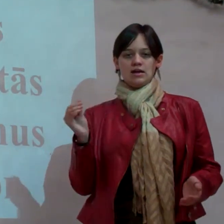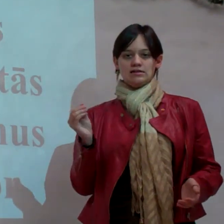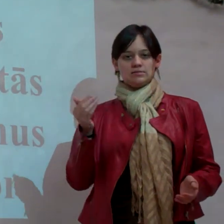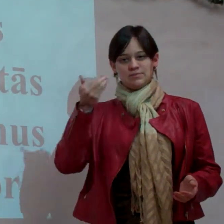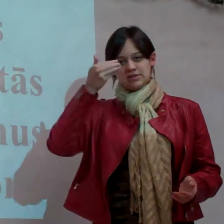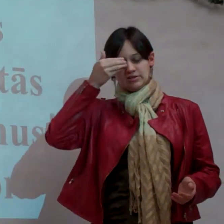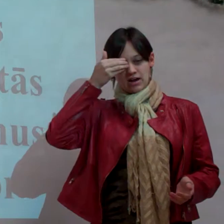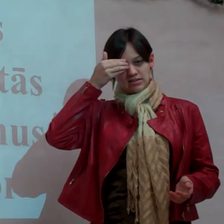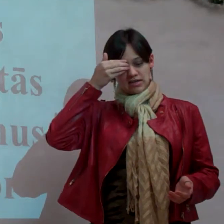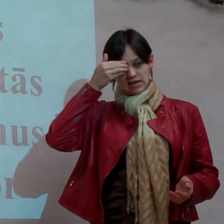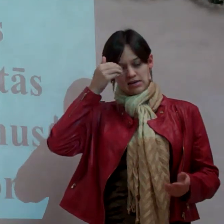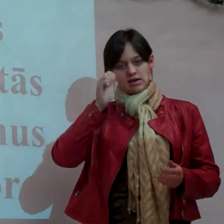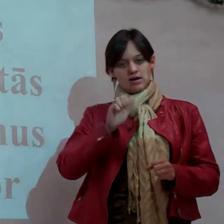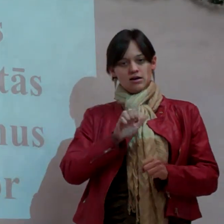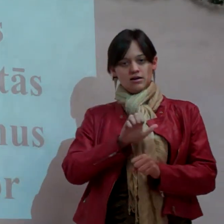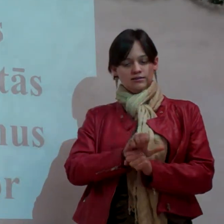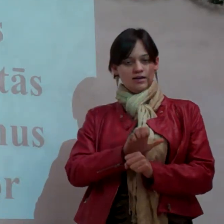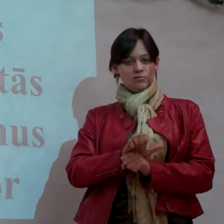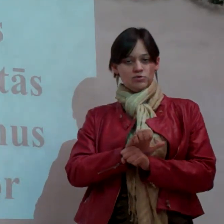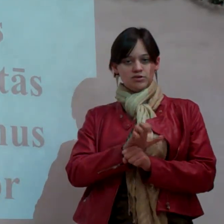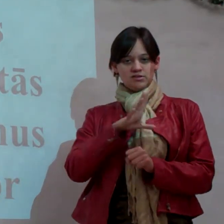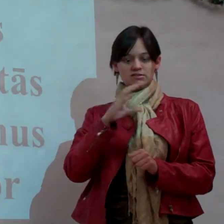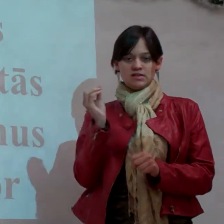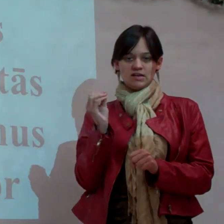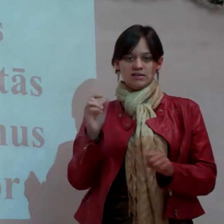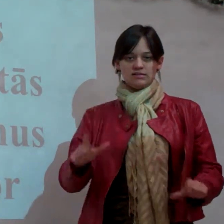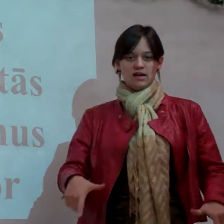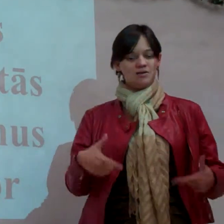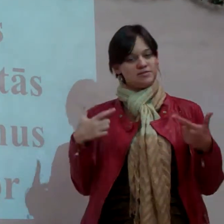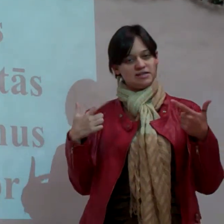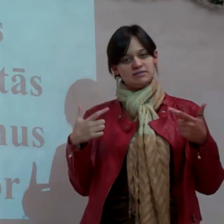et piratae laborant et habitant.